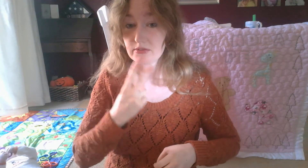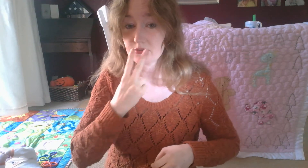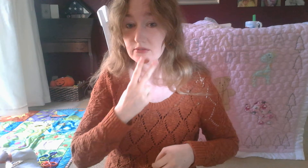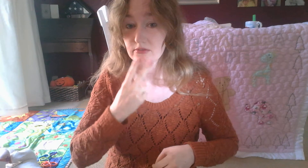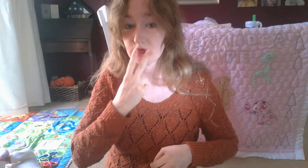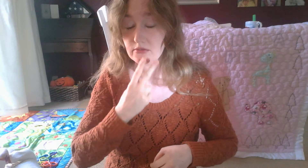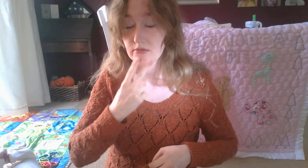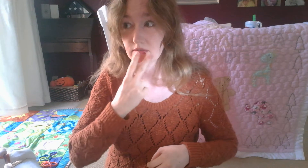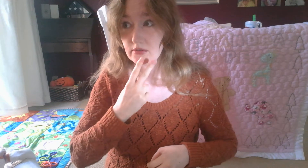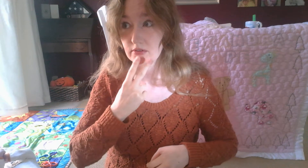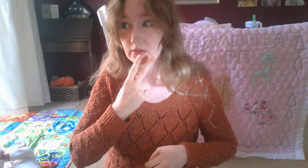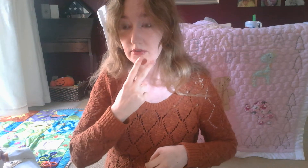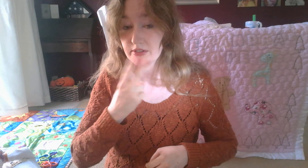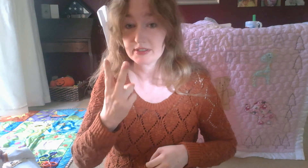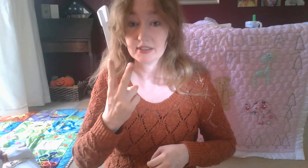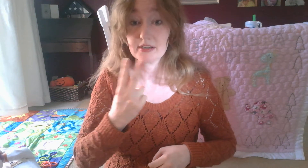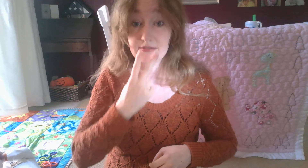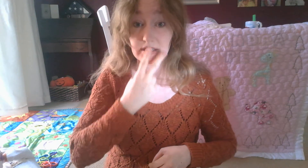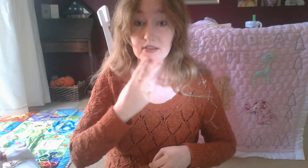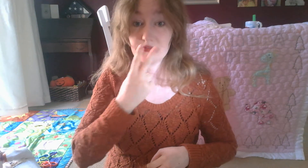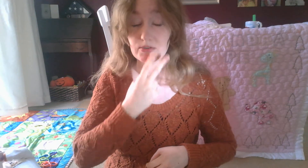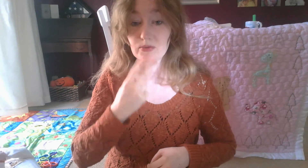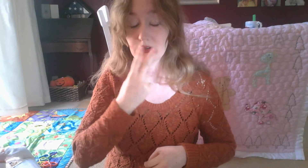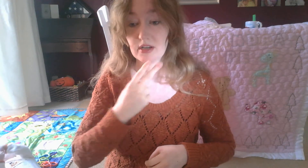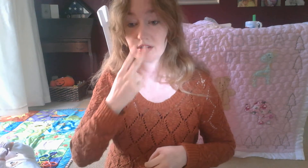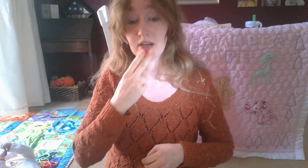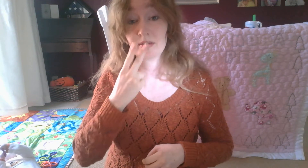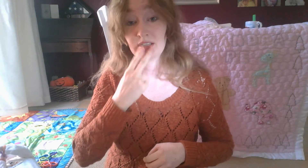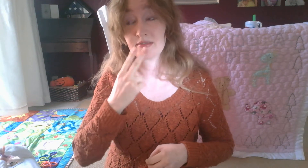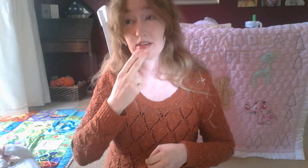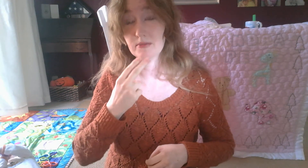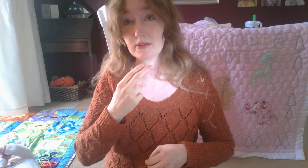Vegetables. This is the letter V. If you swirl it around your mouth, it means vegetables.